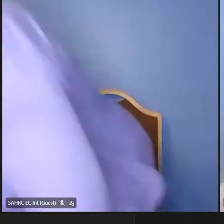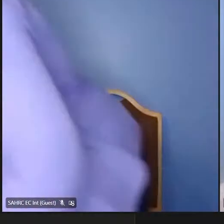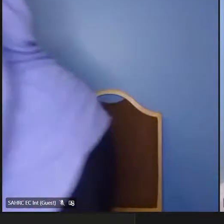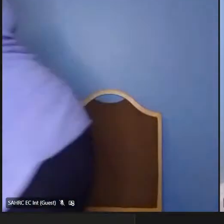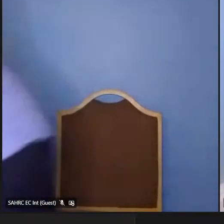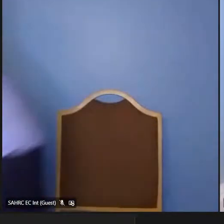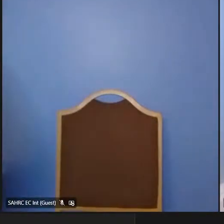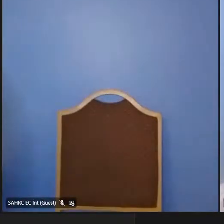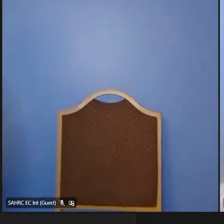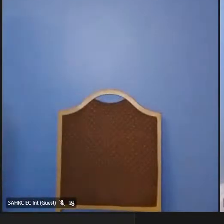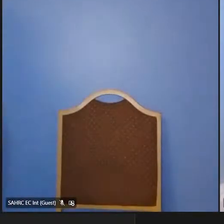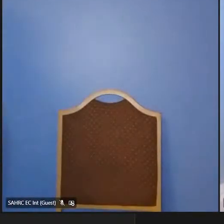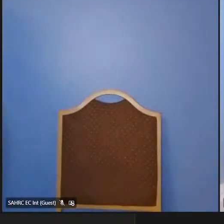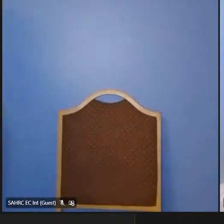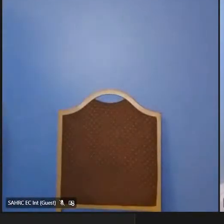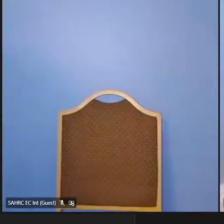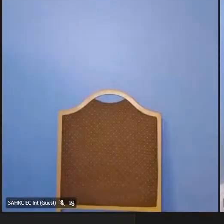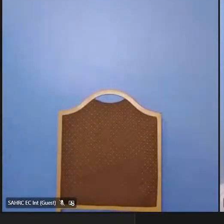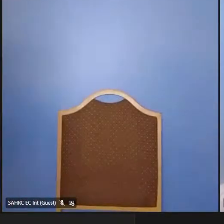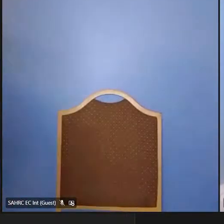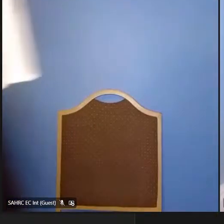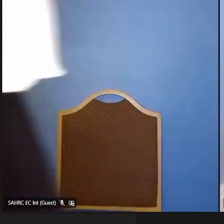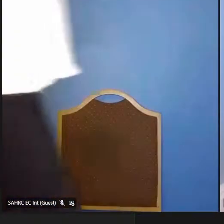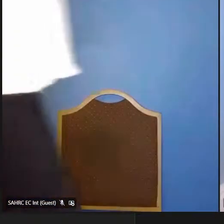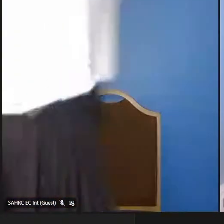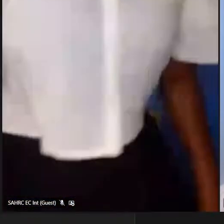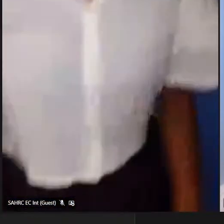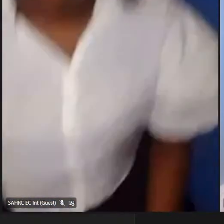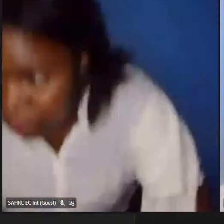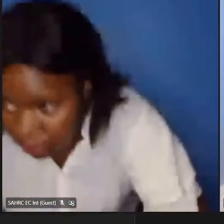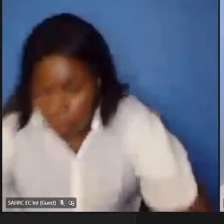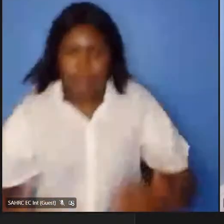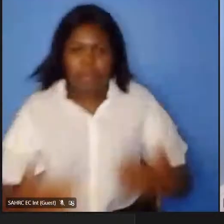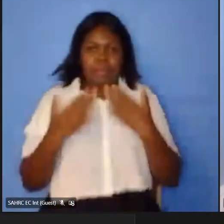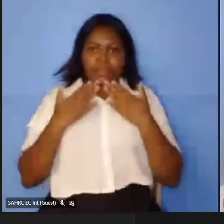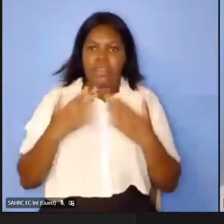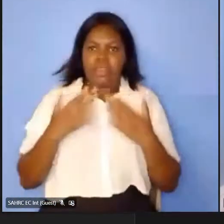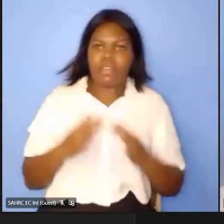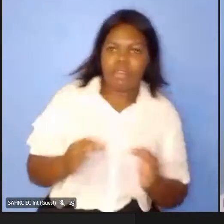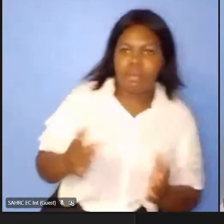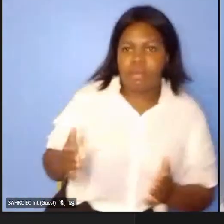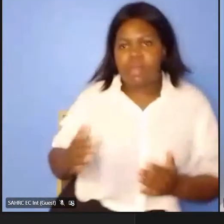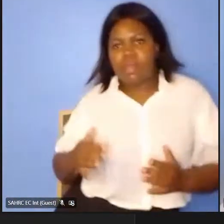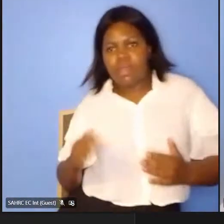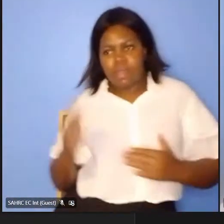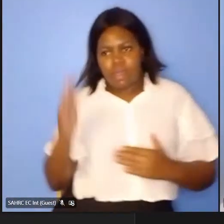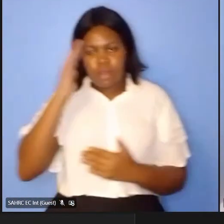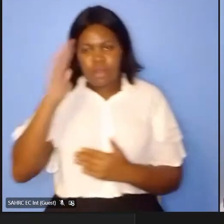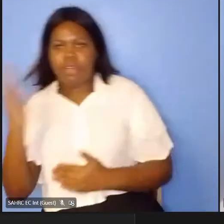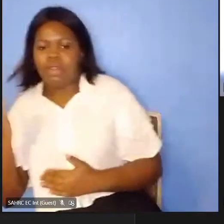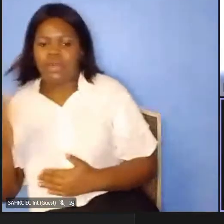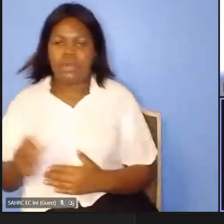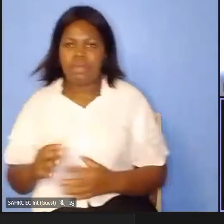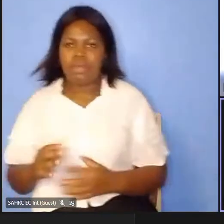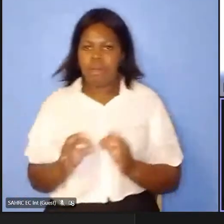Yes, thank you very much and good afternoon. Thank you for a very comprehensive and excellent